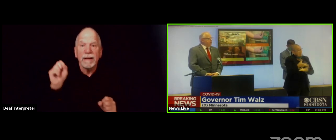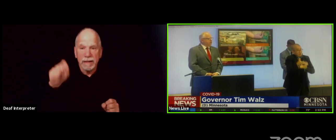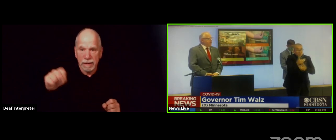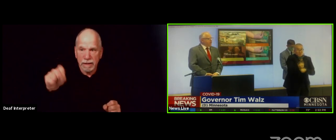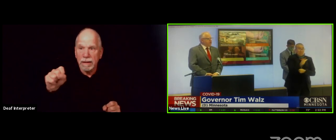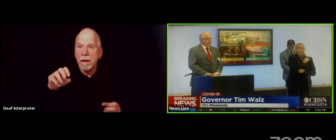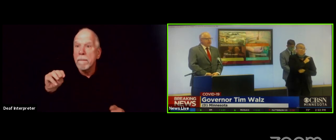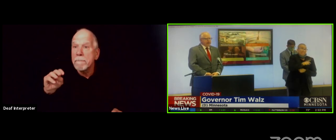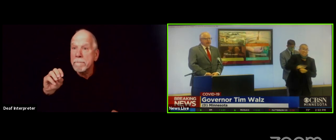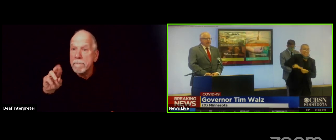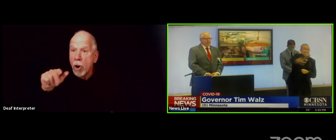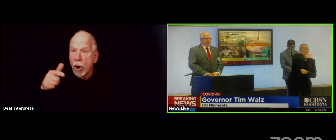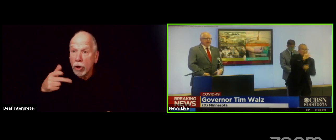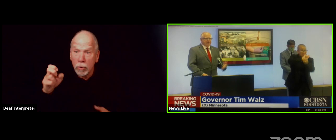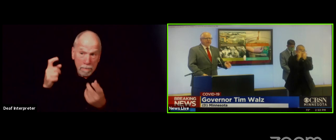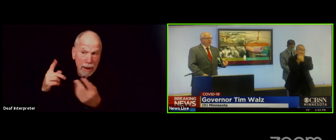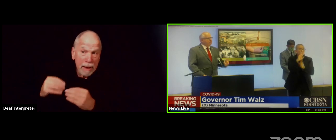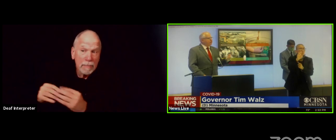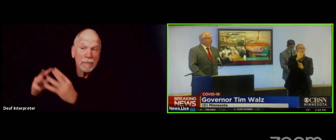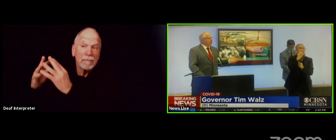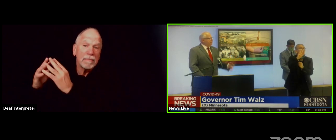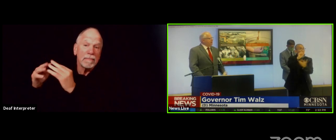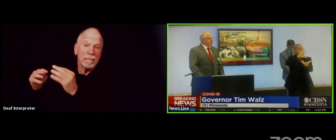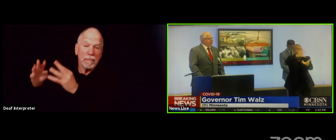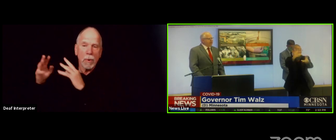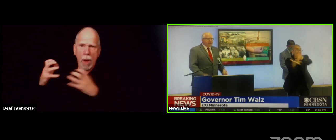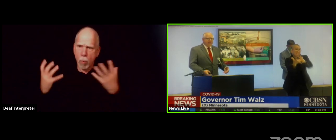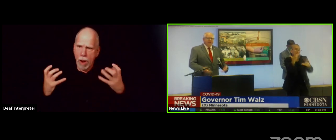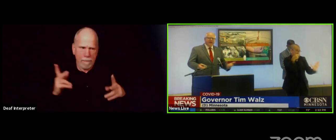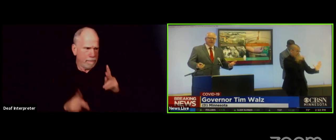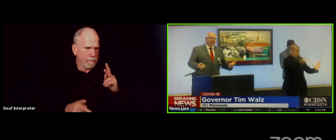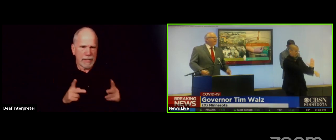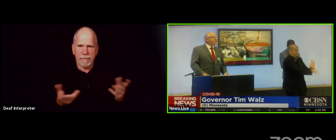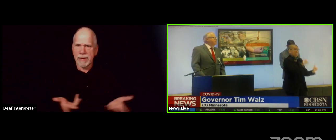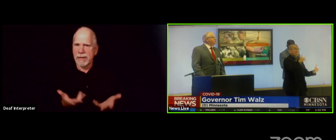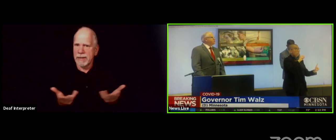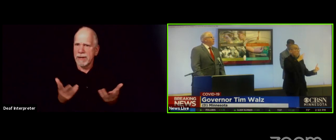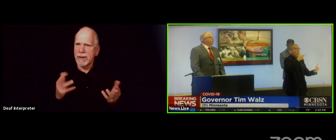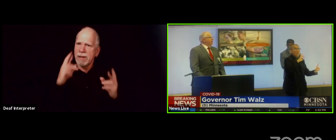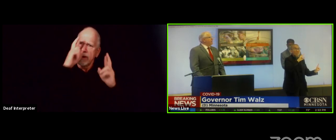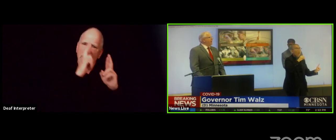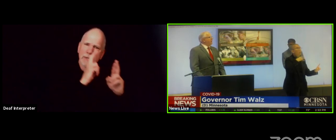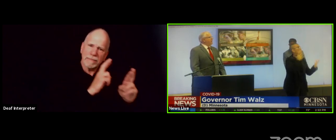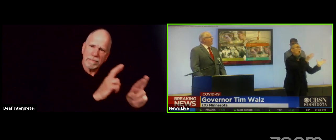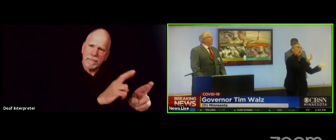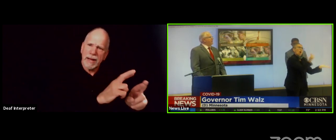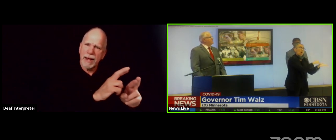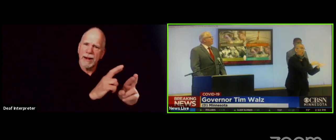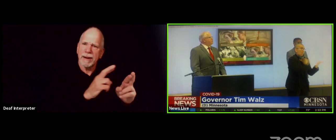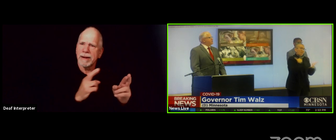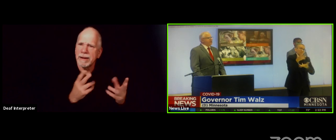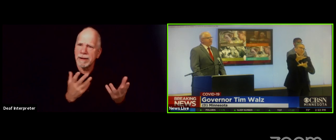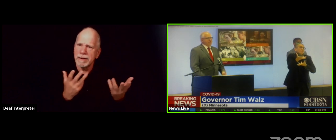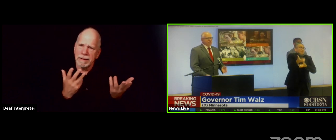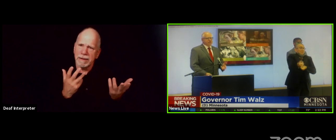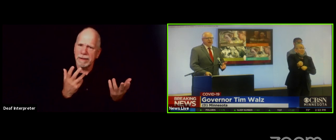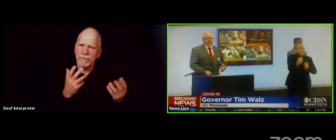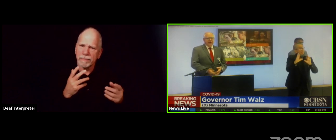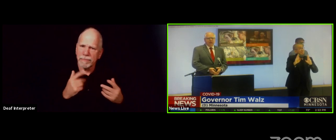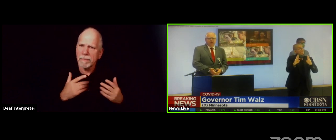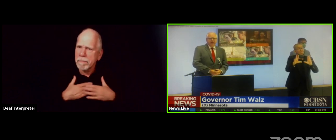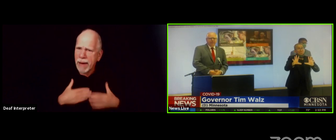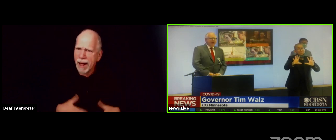sure a situation like the killing of George Floyd doesn't happen again. And then we have unfinished business around bonding and some legislative issues